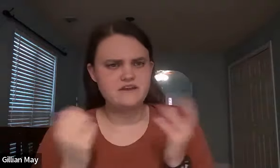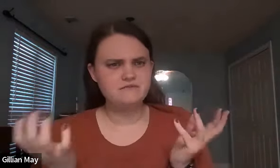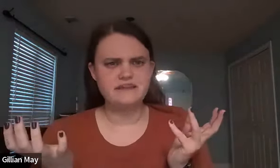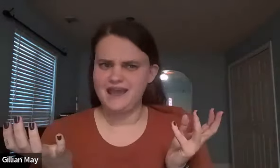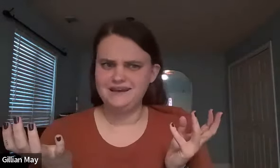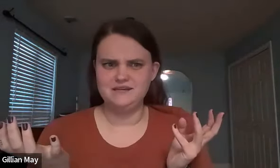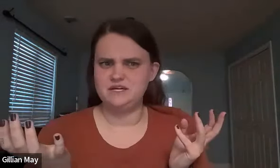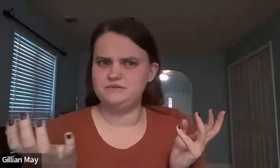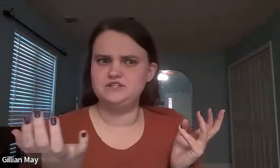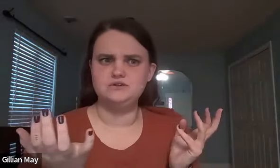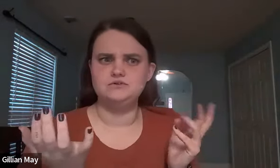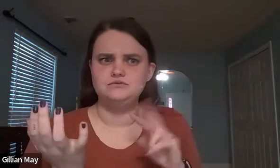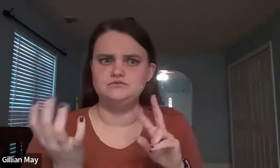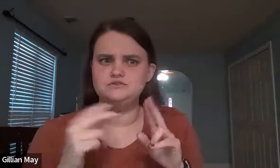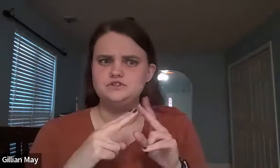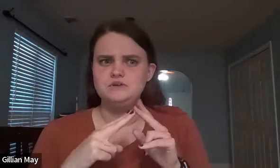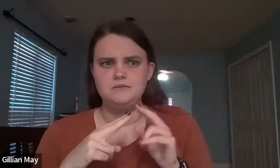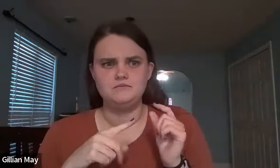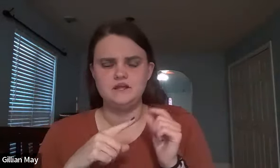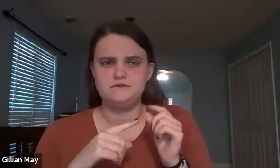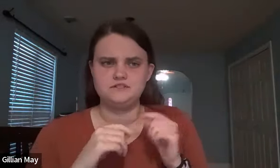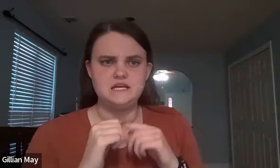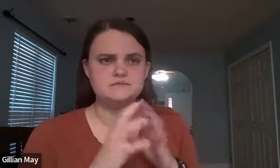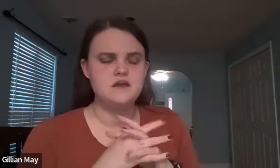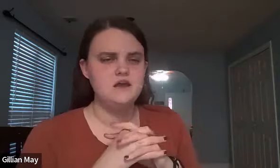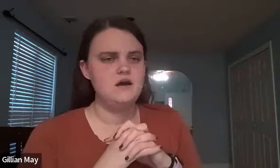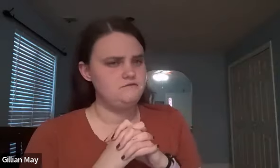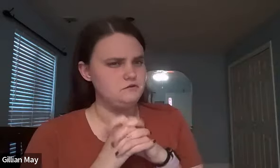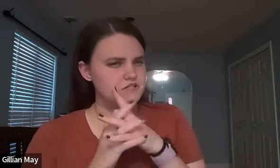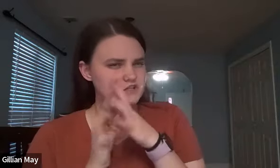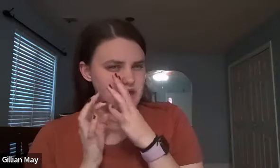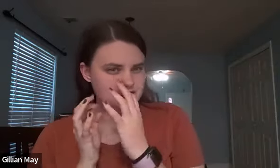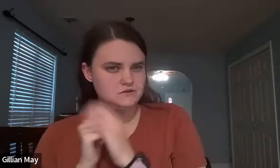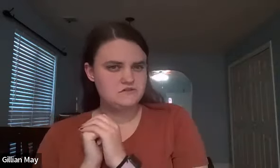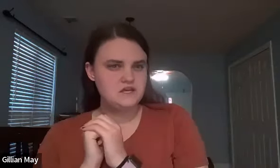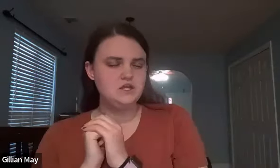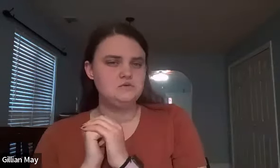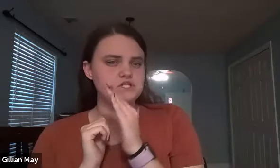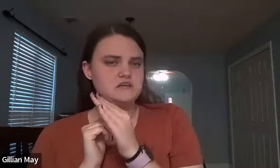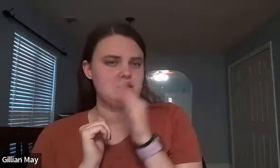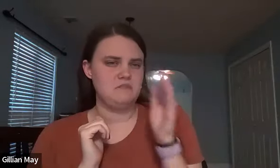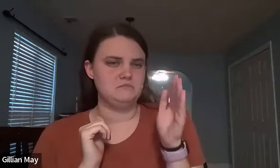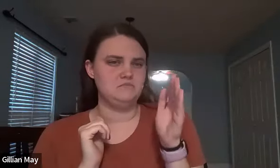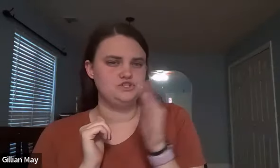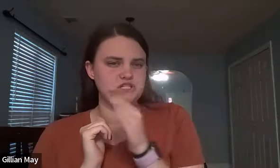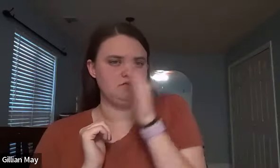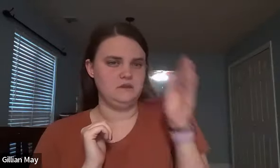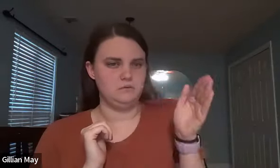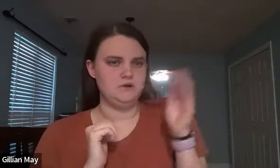not really had anybody with two name, like first names. If you were to do that sort of thing, you would just kind of make a motion of a little bump.